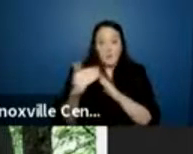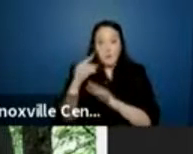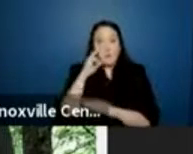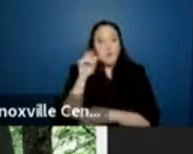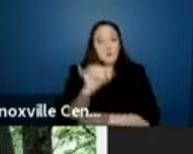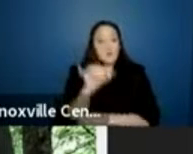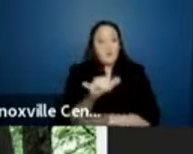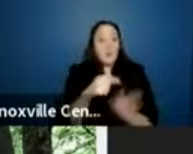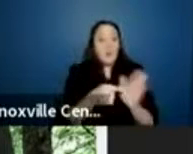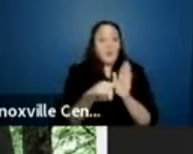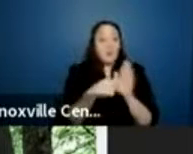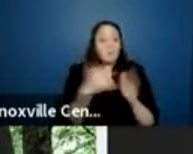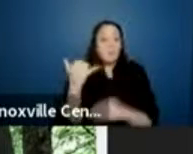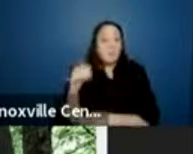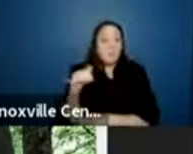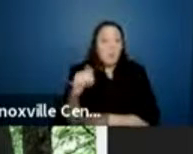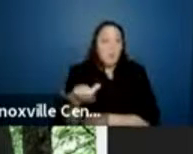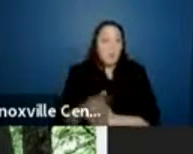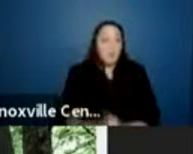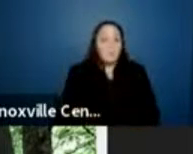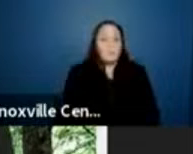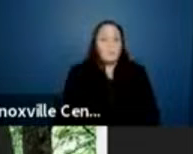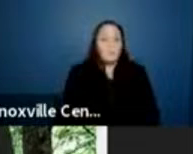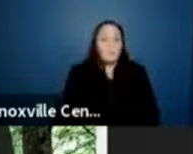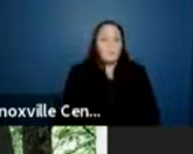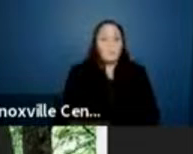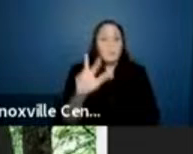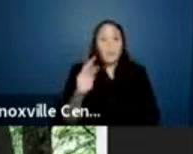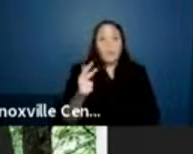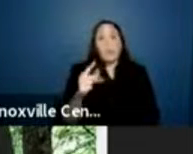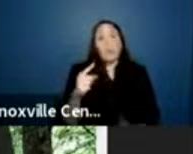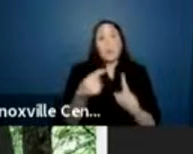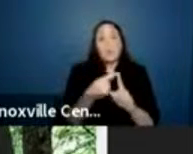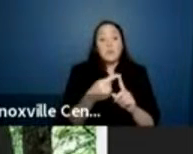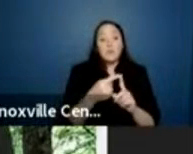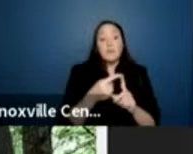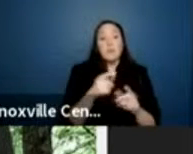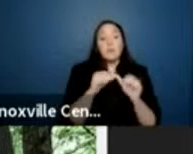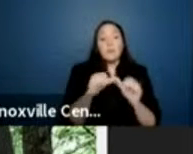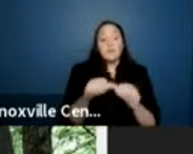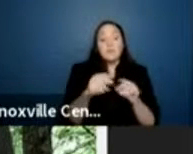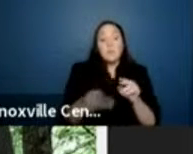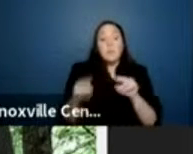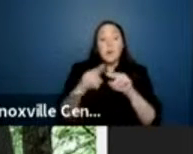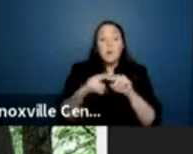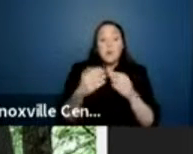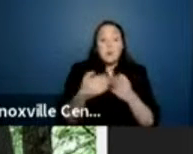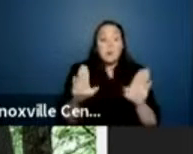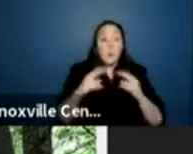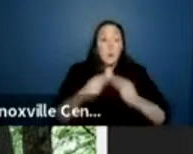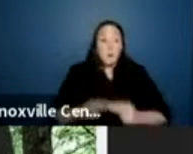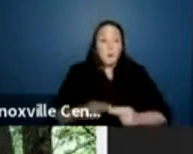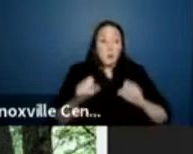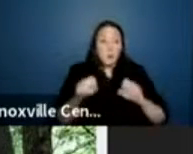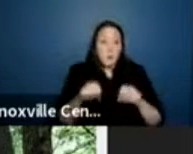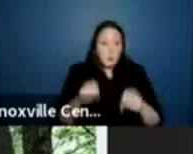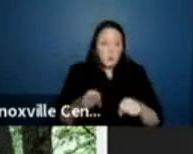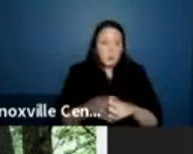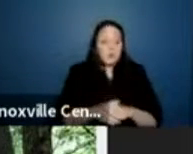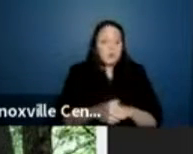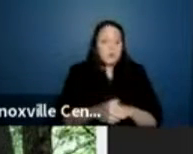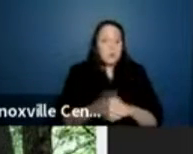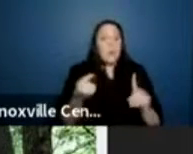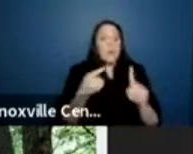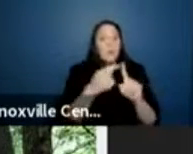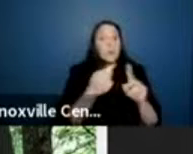this benchmark as yellow. Our third benchmark, sustained or increased public health capability. The goal is to